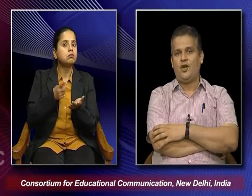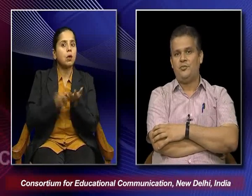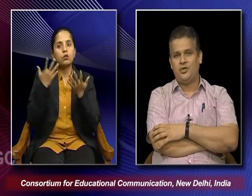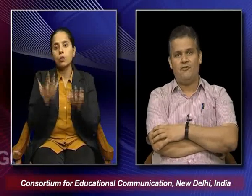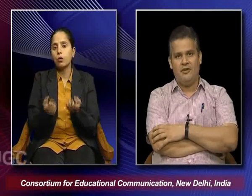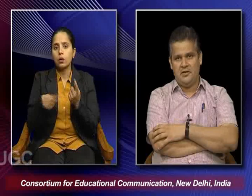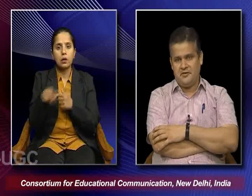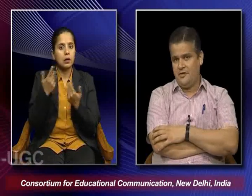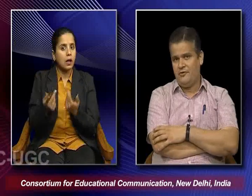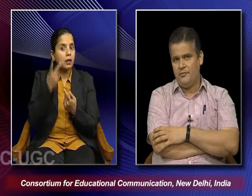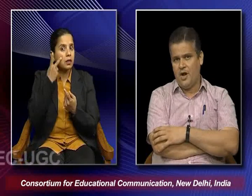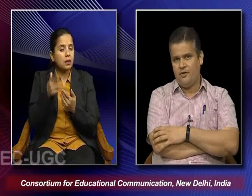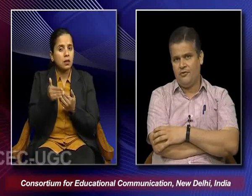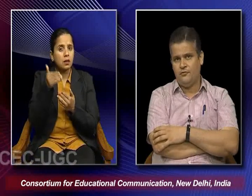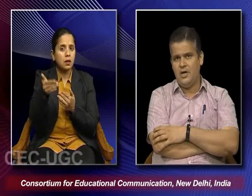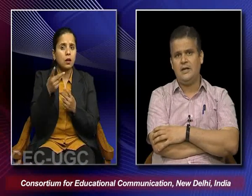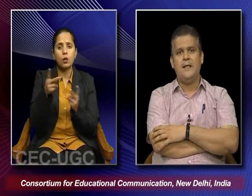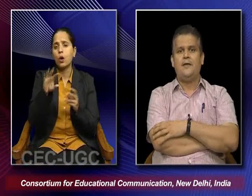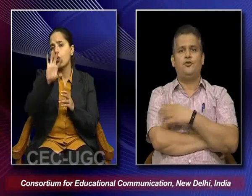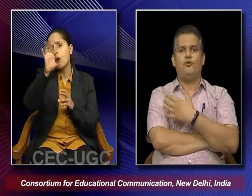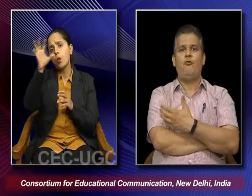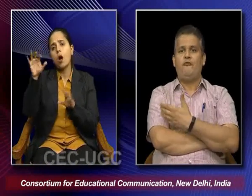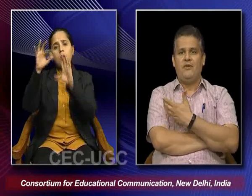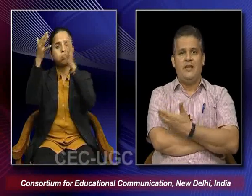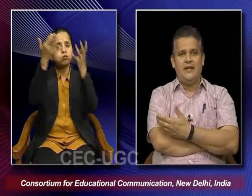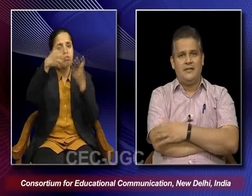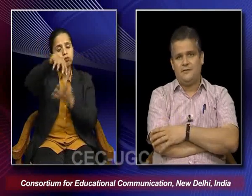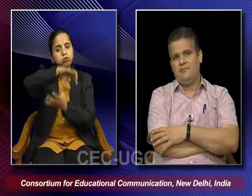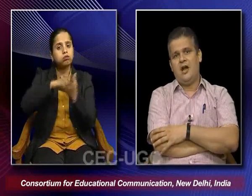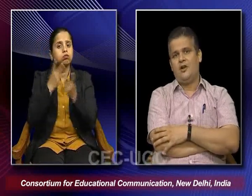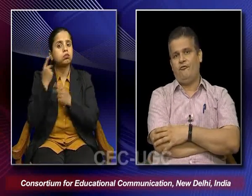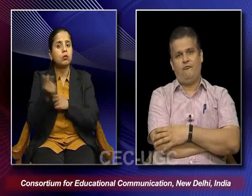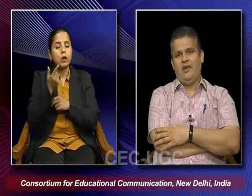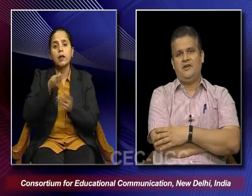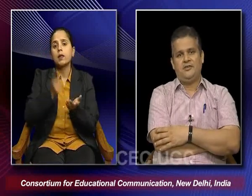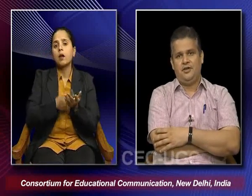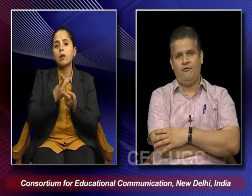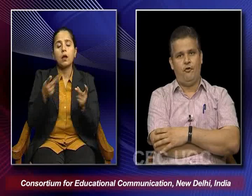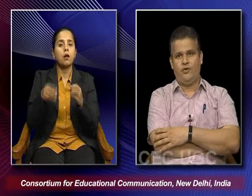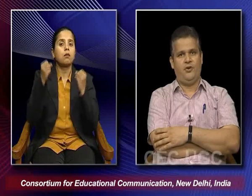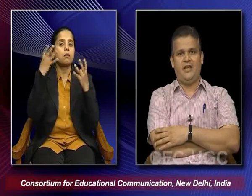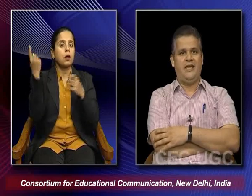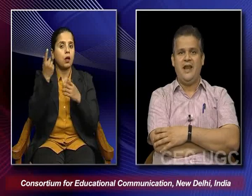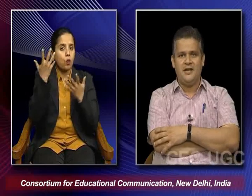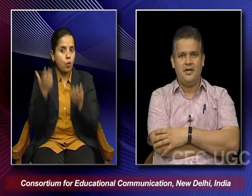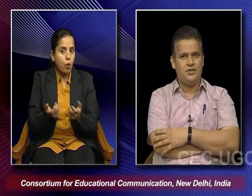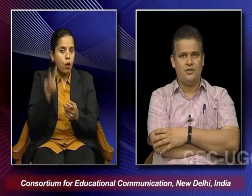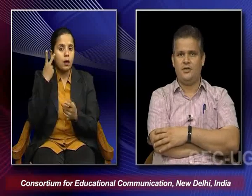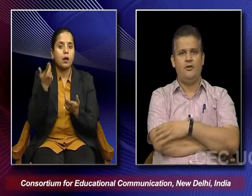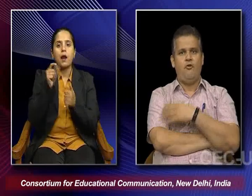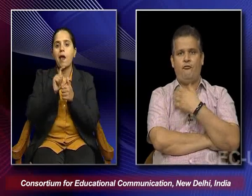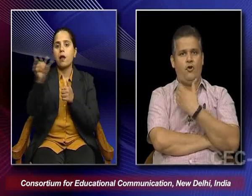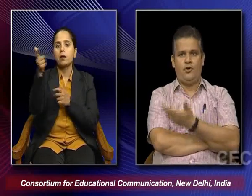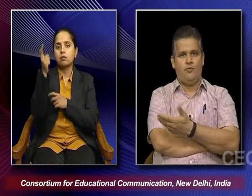are observed in different part of the world, whether it is demand of electricity for running air